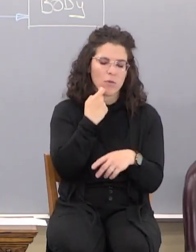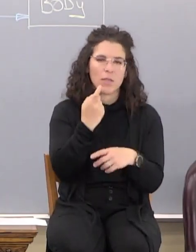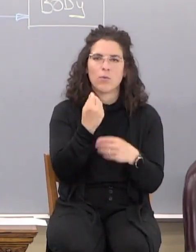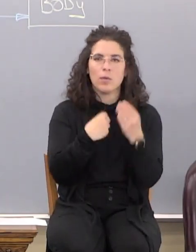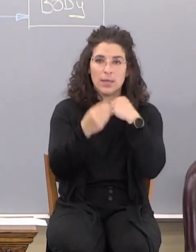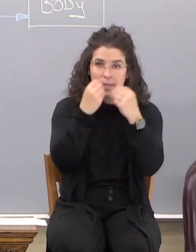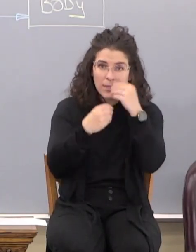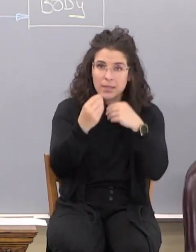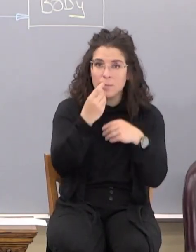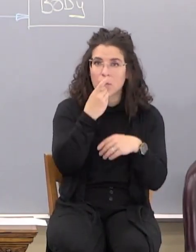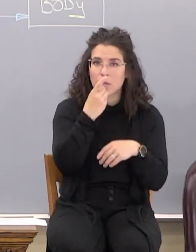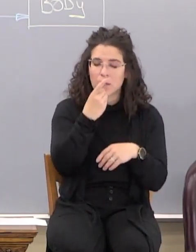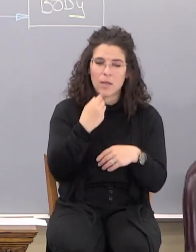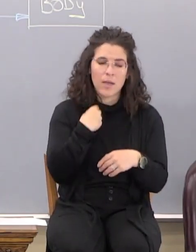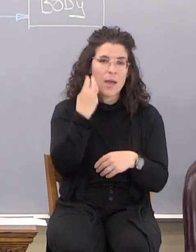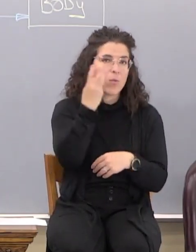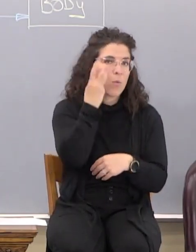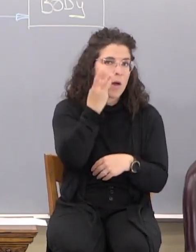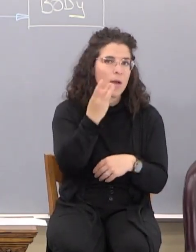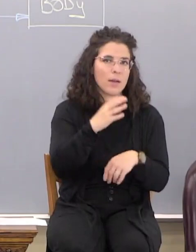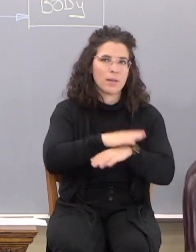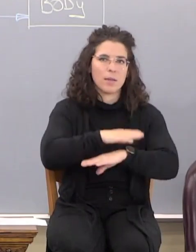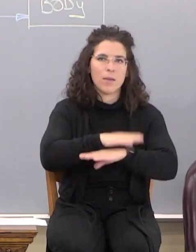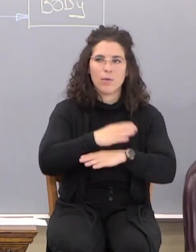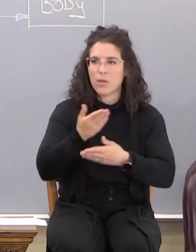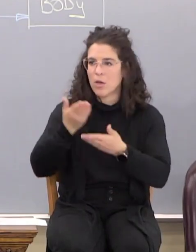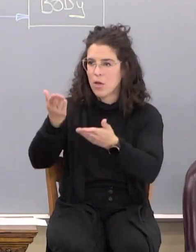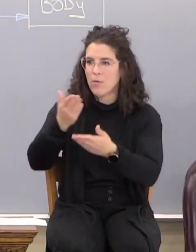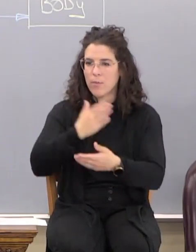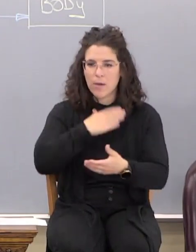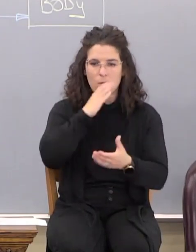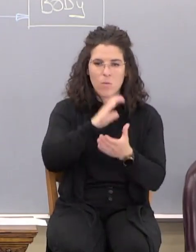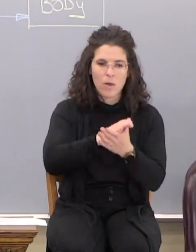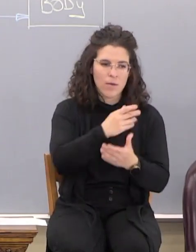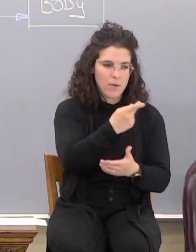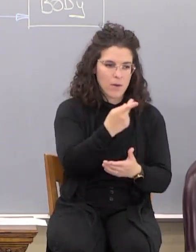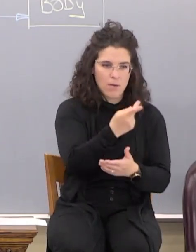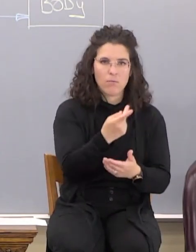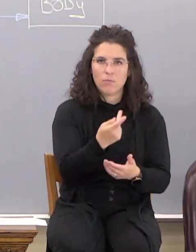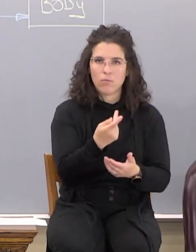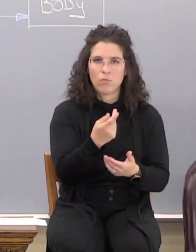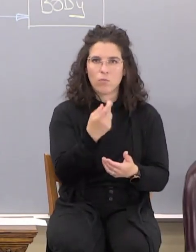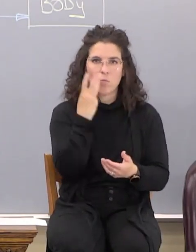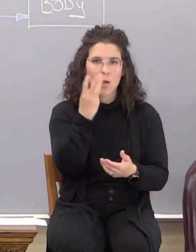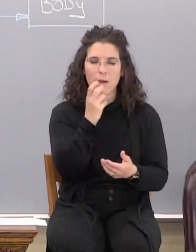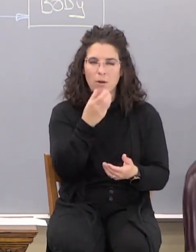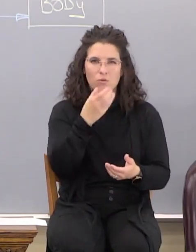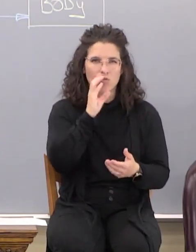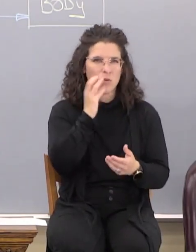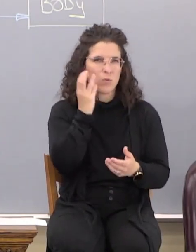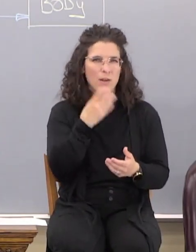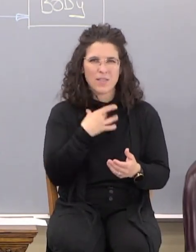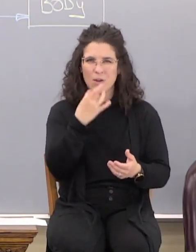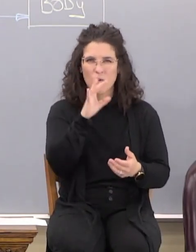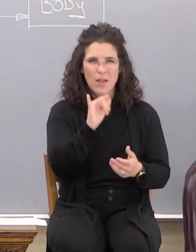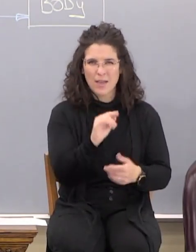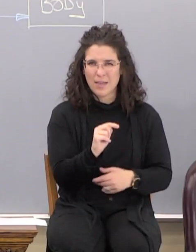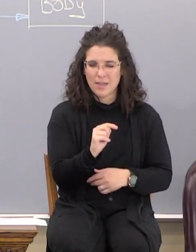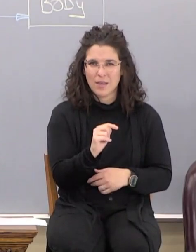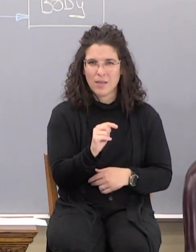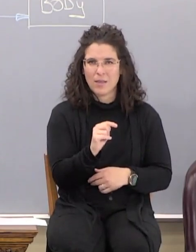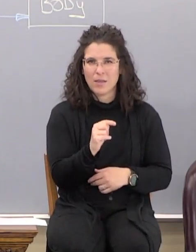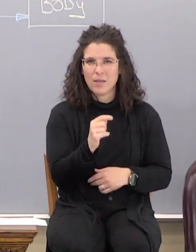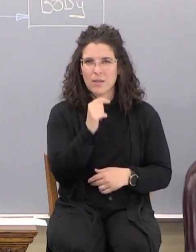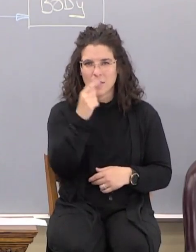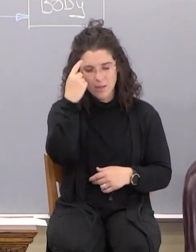and they had wine at the table and they offered my wife and I wine. Well, we don't drink. I don't drink wine because I don't like it. It's